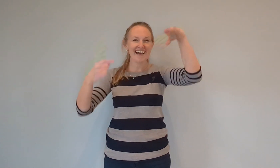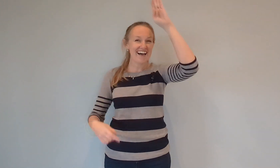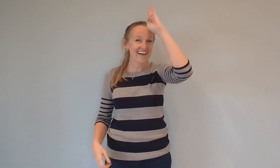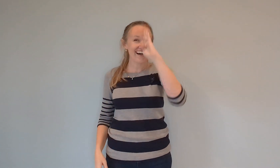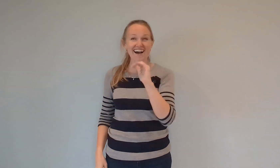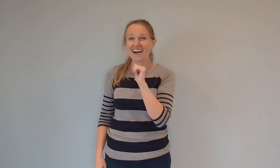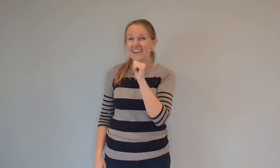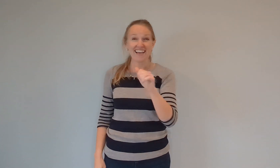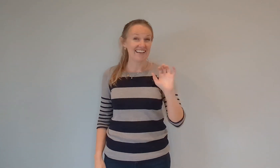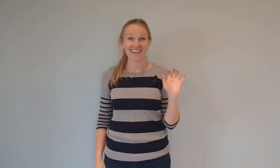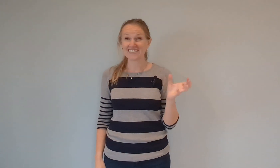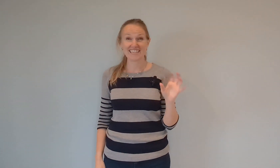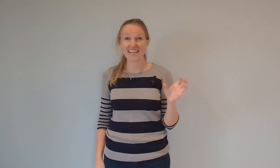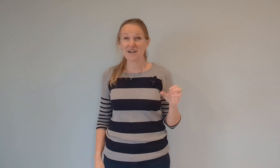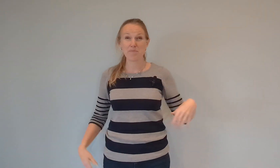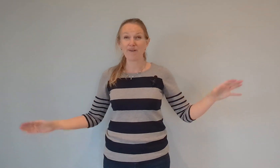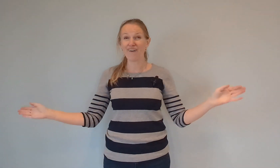Hallelujah, God not shakeable.